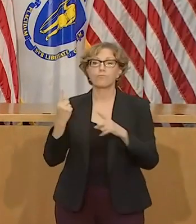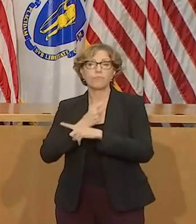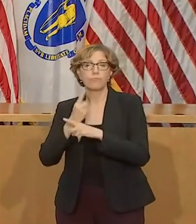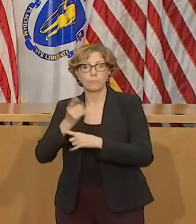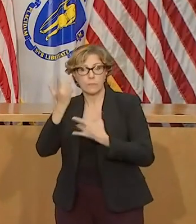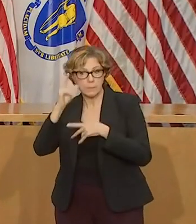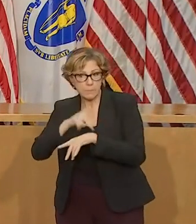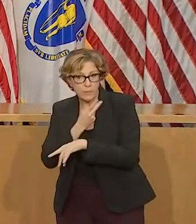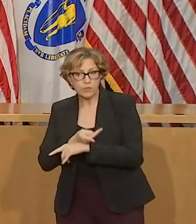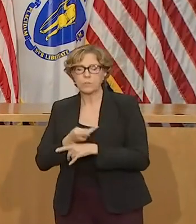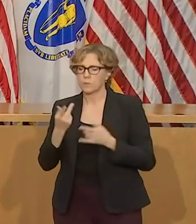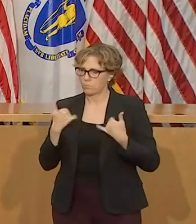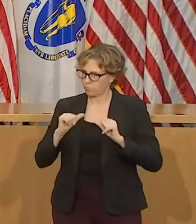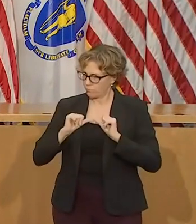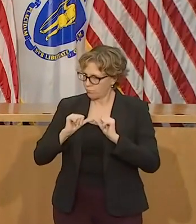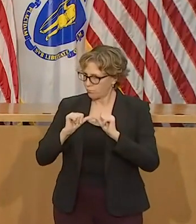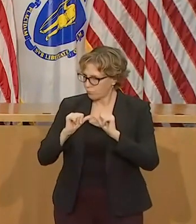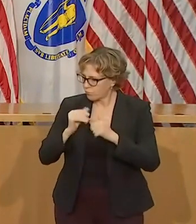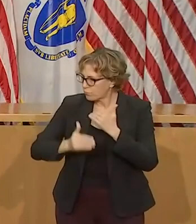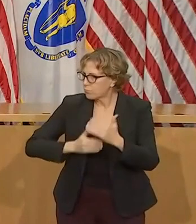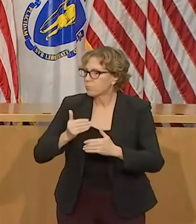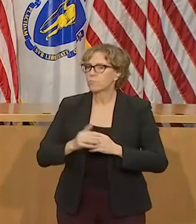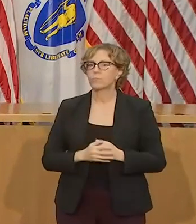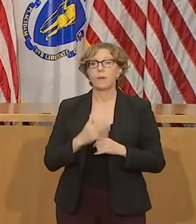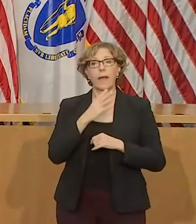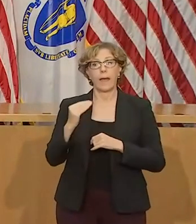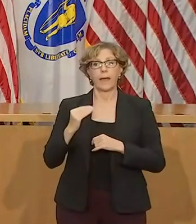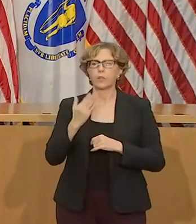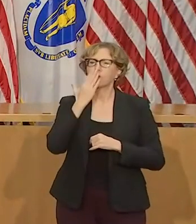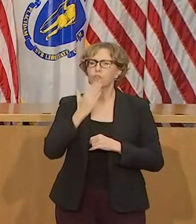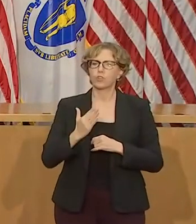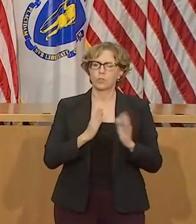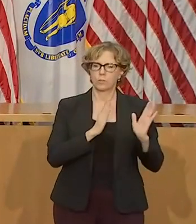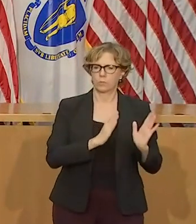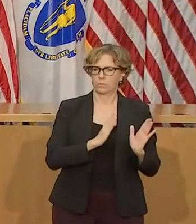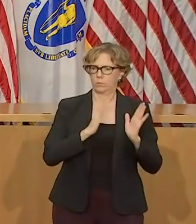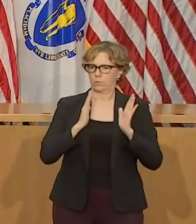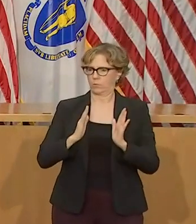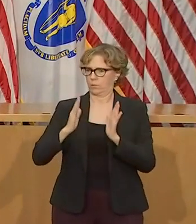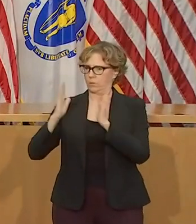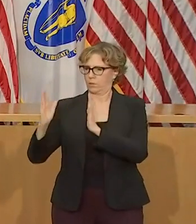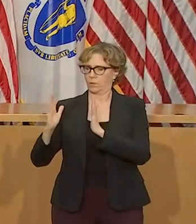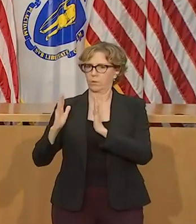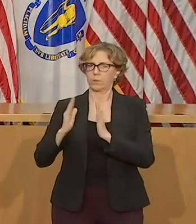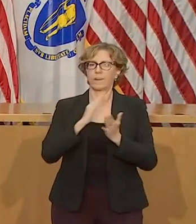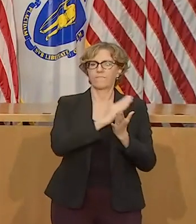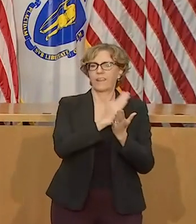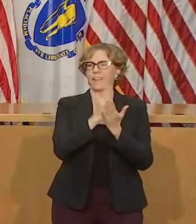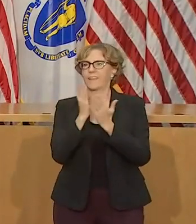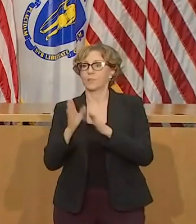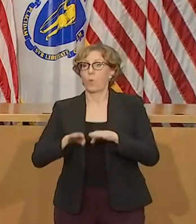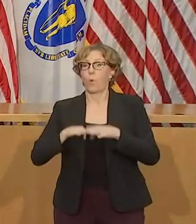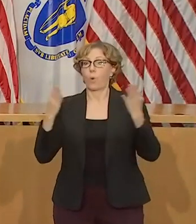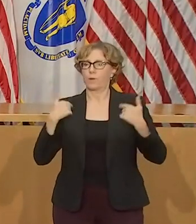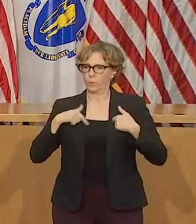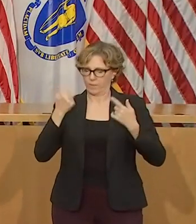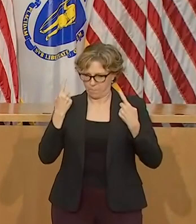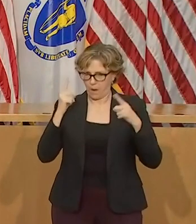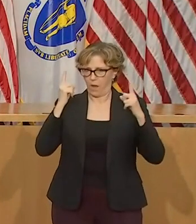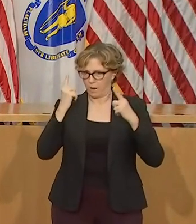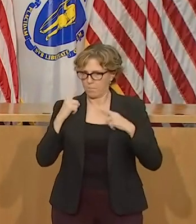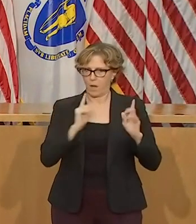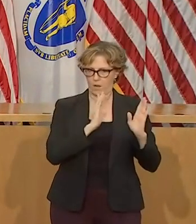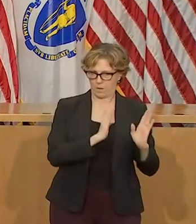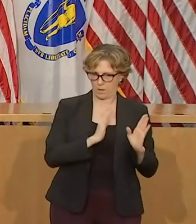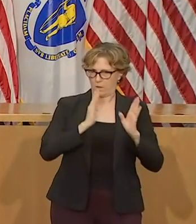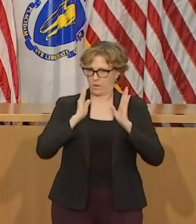reopening plan at a good pace, made possible by declines in key health metrics. We now know there's a long